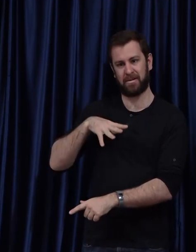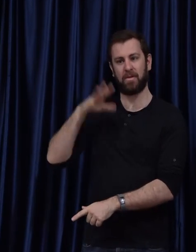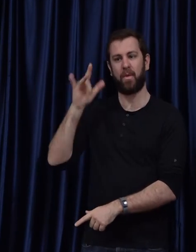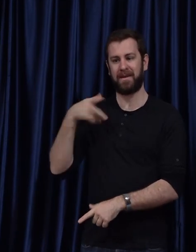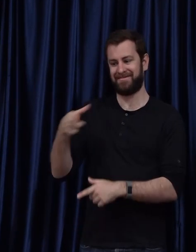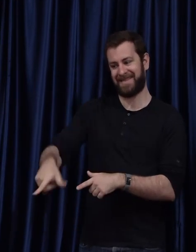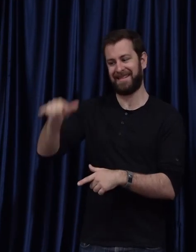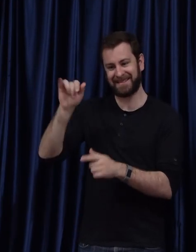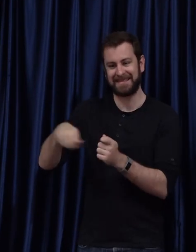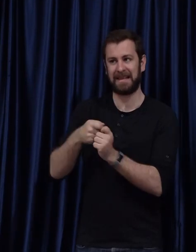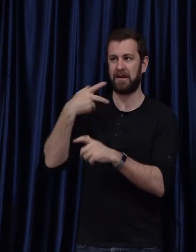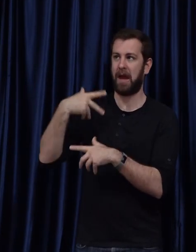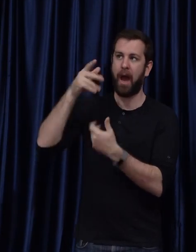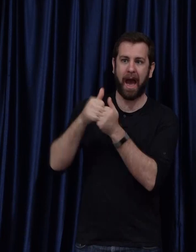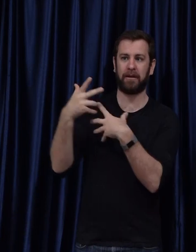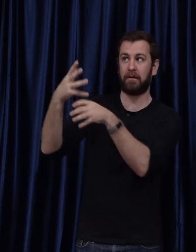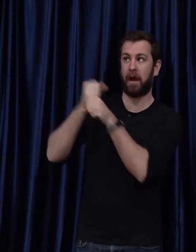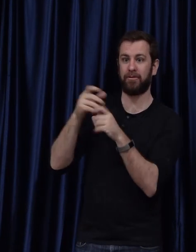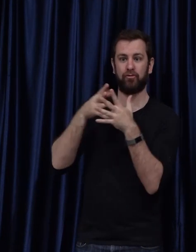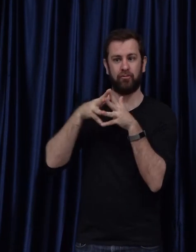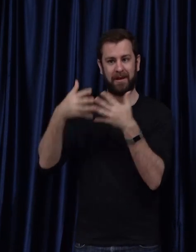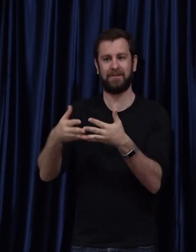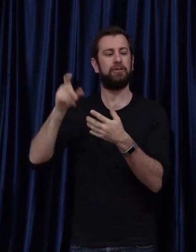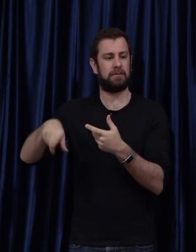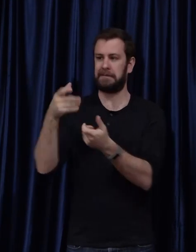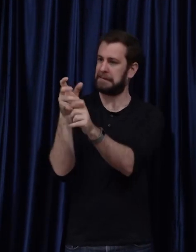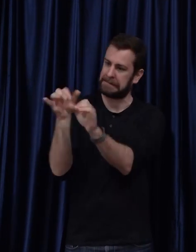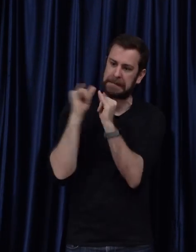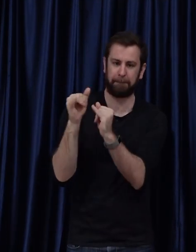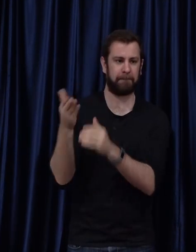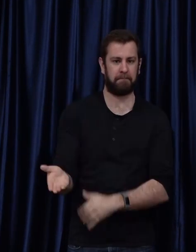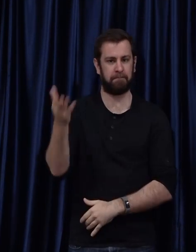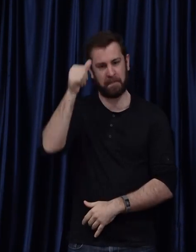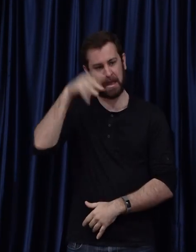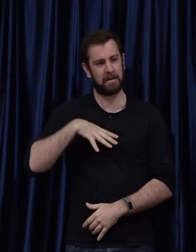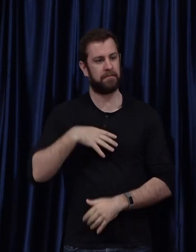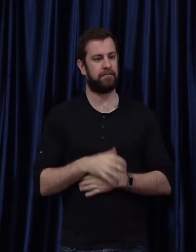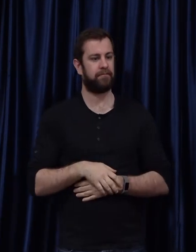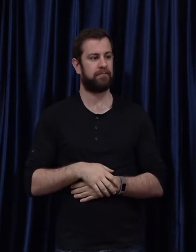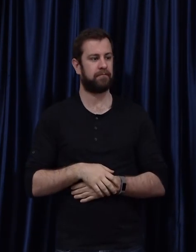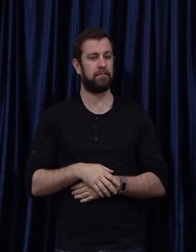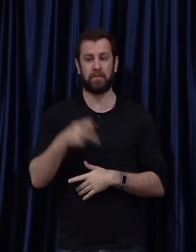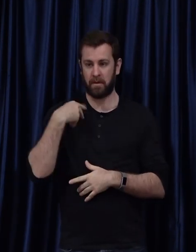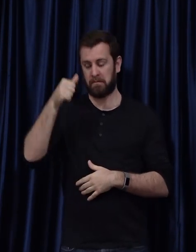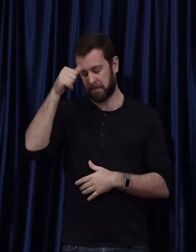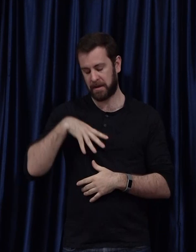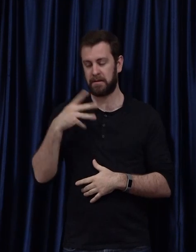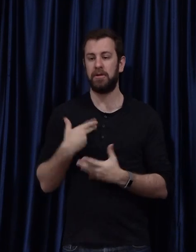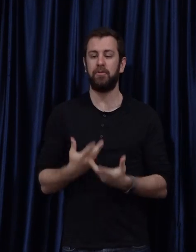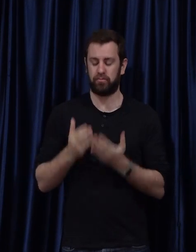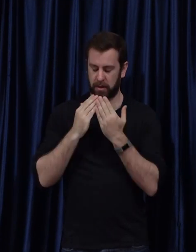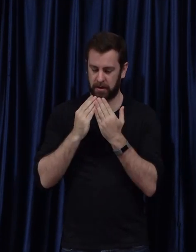in which the Quran ought to be recited. Then Abdullah ibn Mas'ud goes on into prayer. And as he's